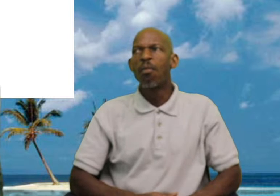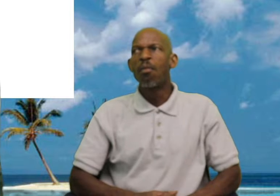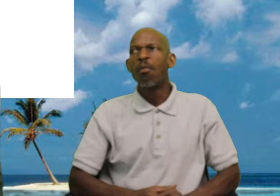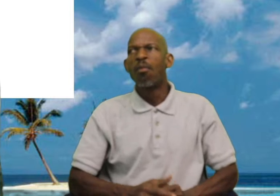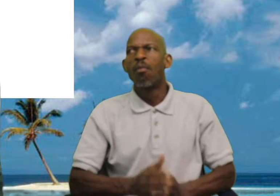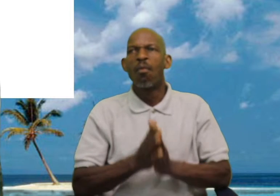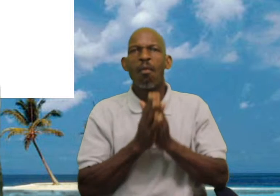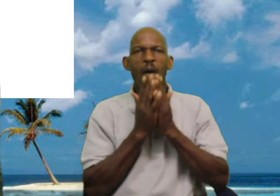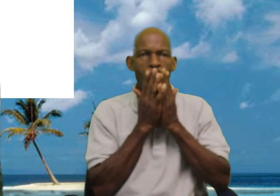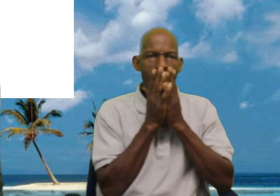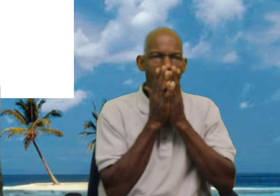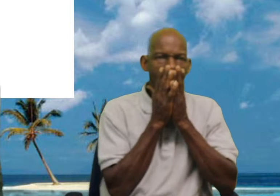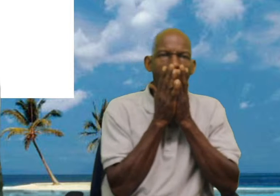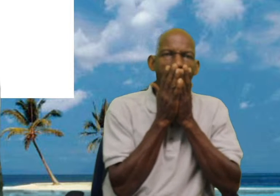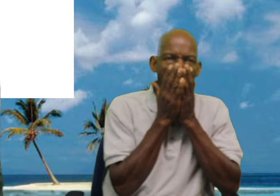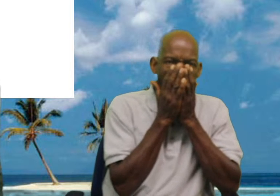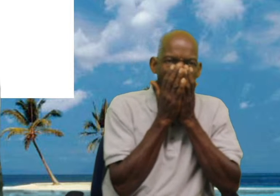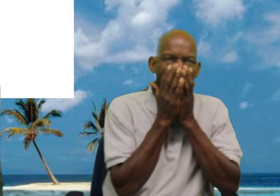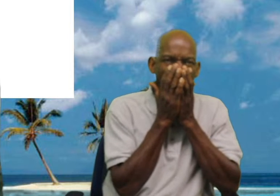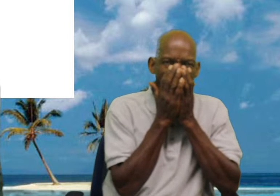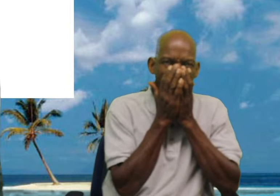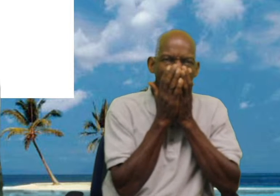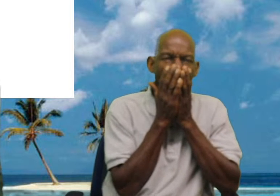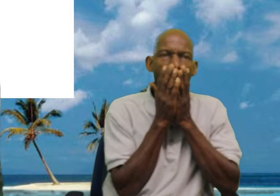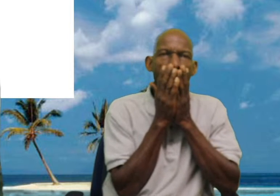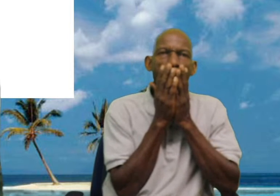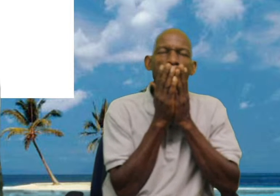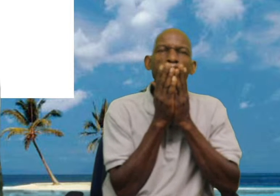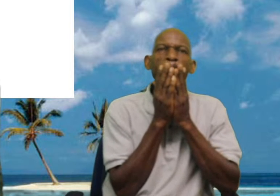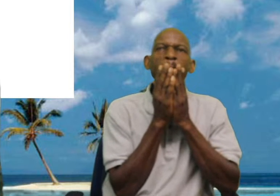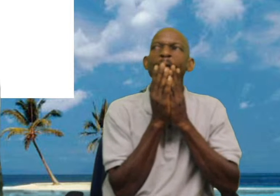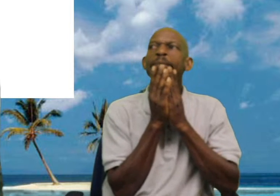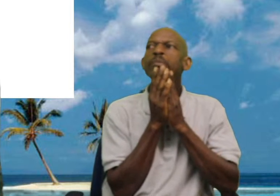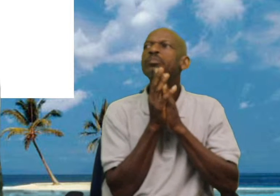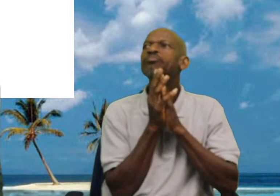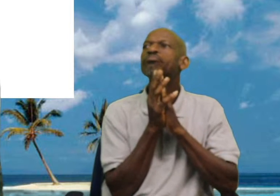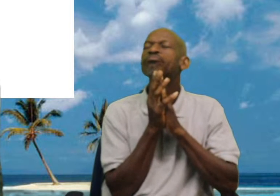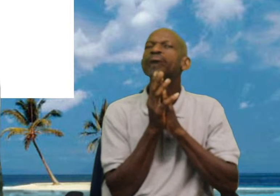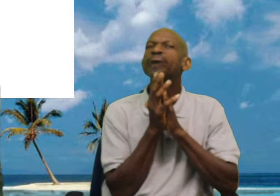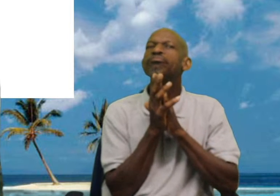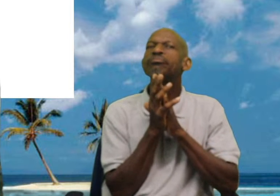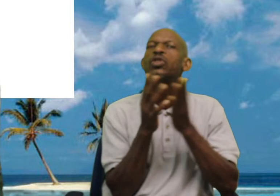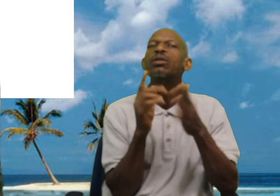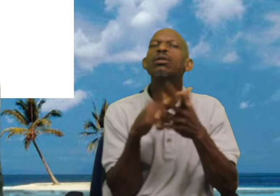The drawing that I will use for he will be a